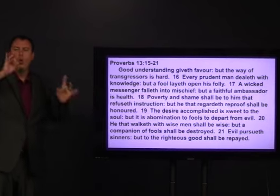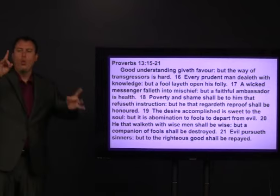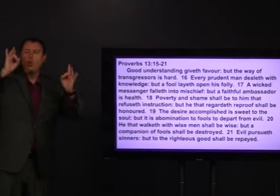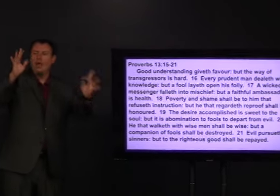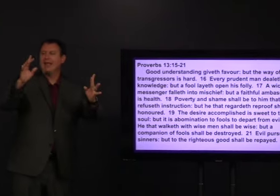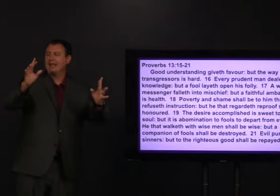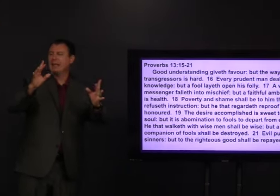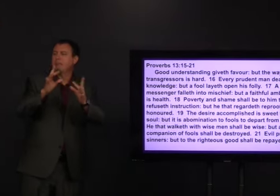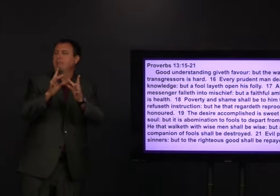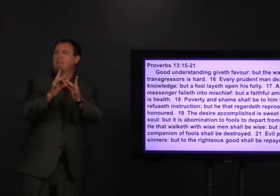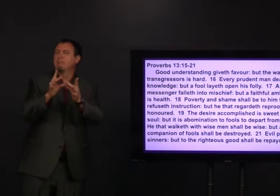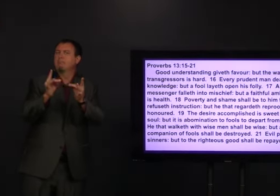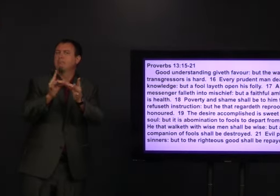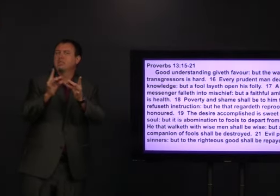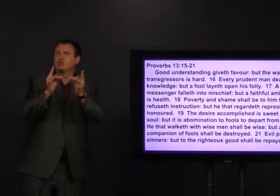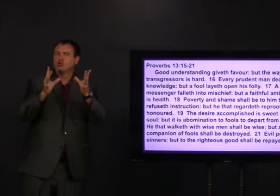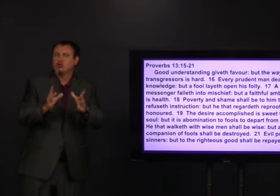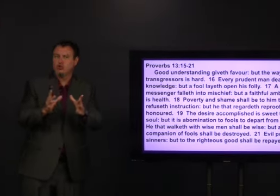17. A wicked messenger